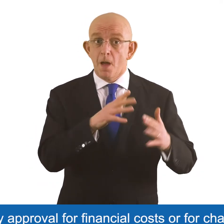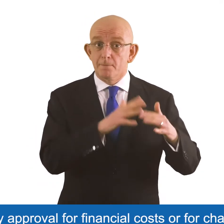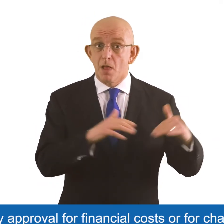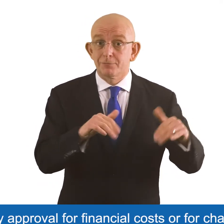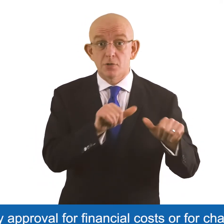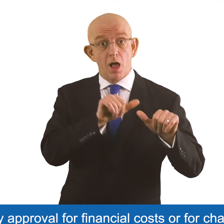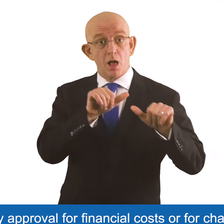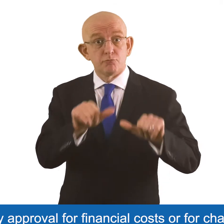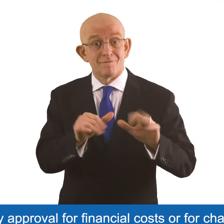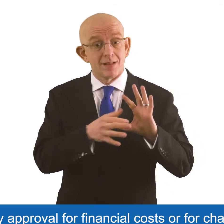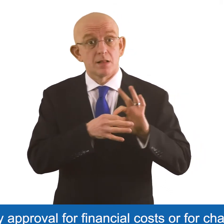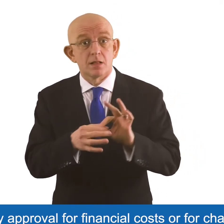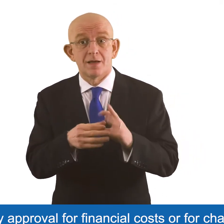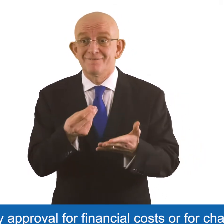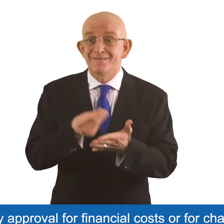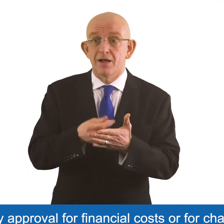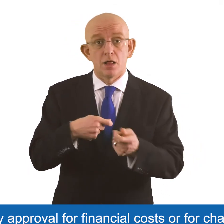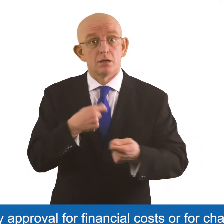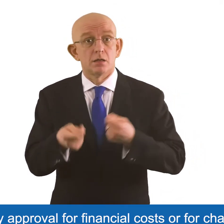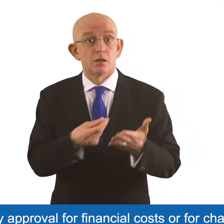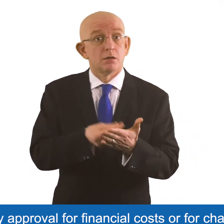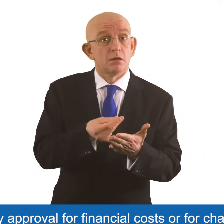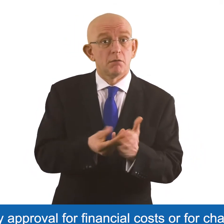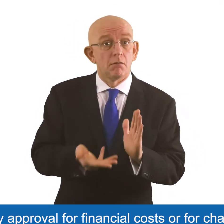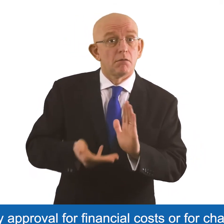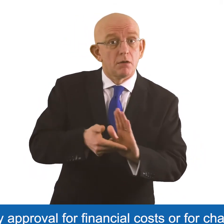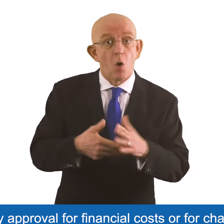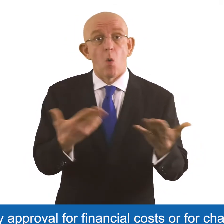Parliamentary approval for financial costs or for charges imposed.